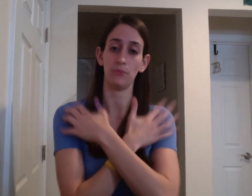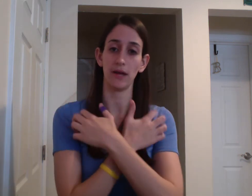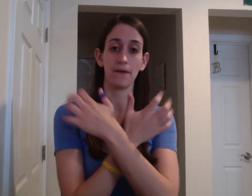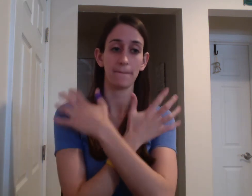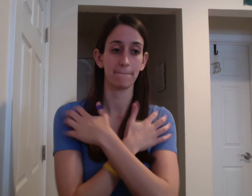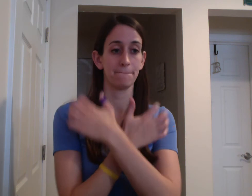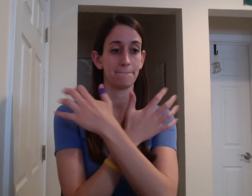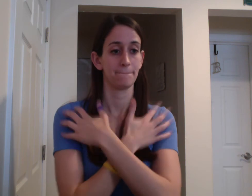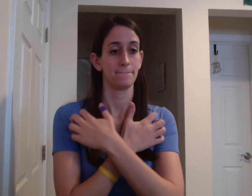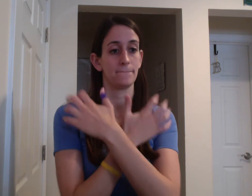bear.